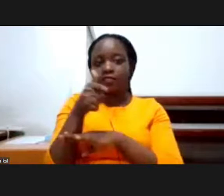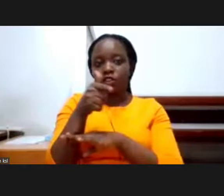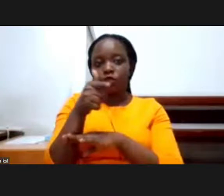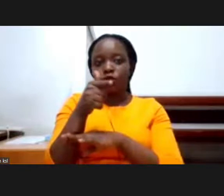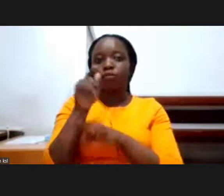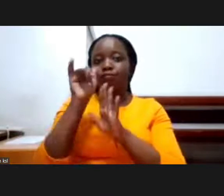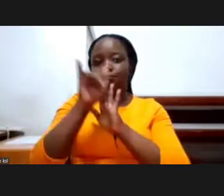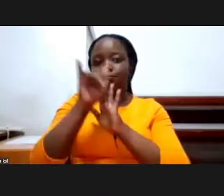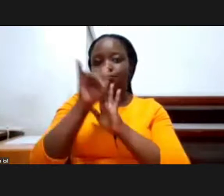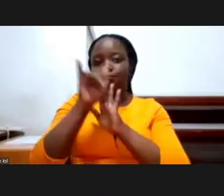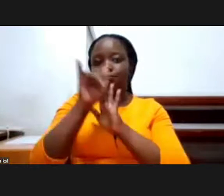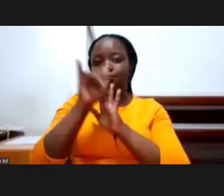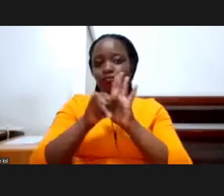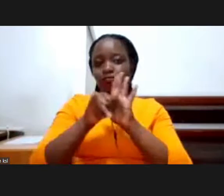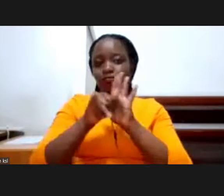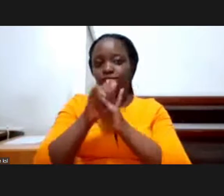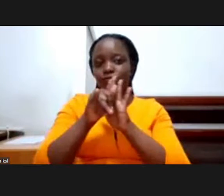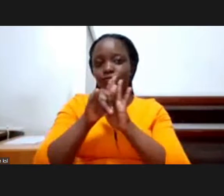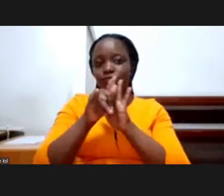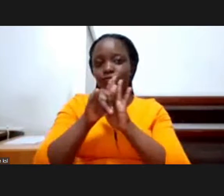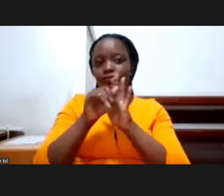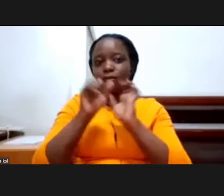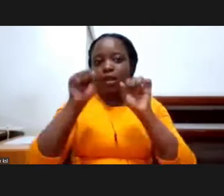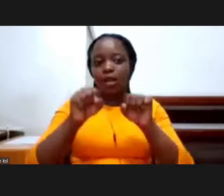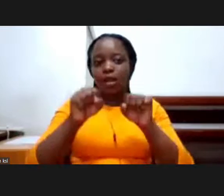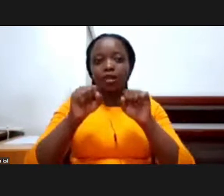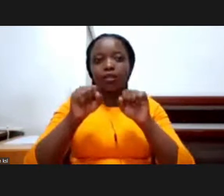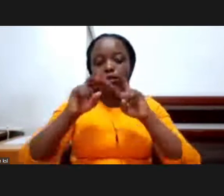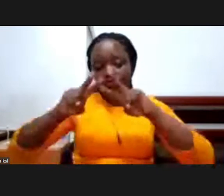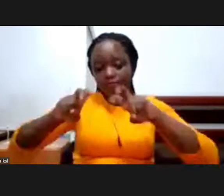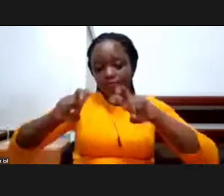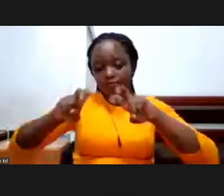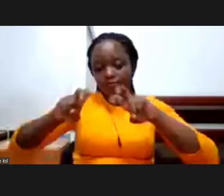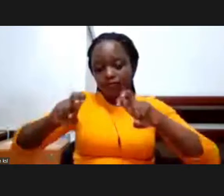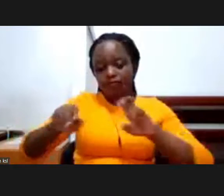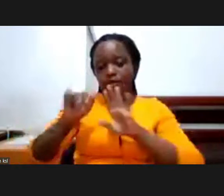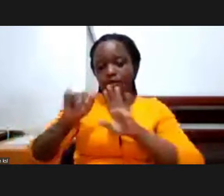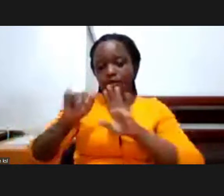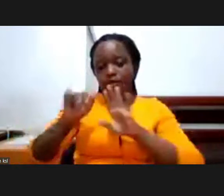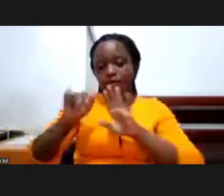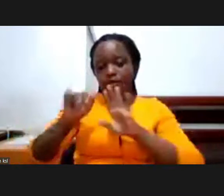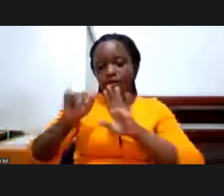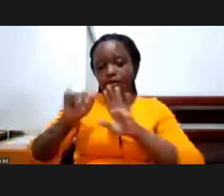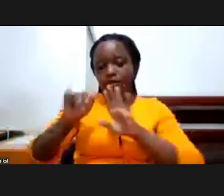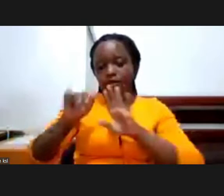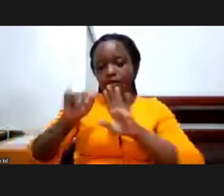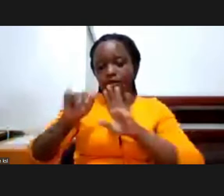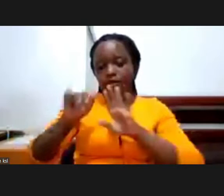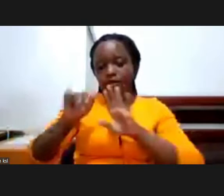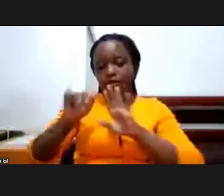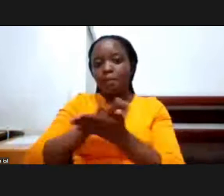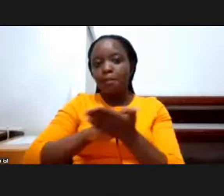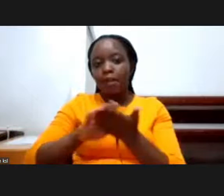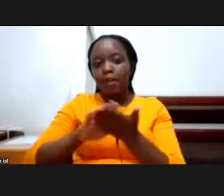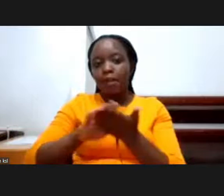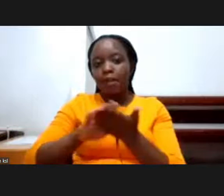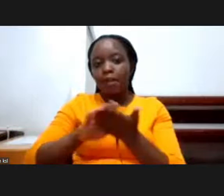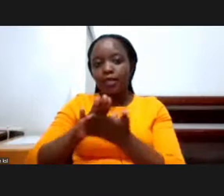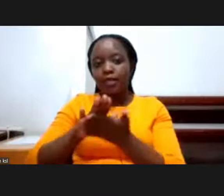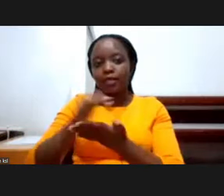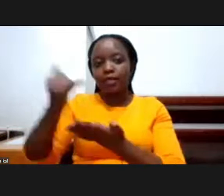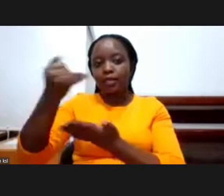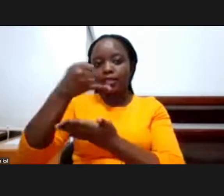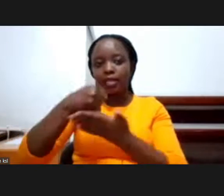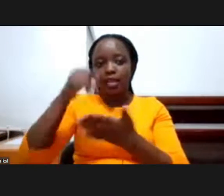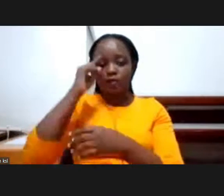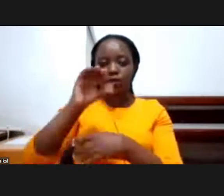will download a zipped folder that has the return template and the respective CSV files for each of the sections that are